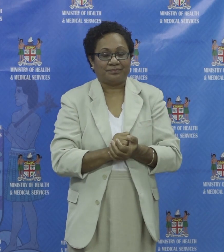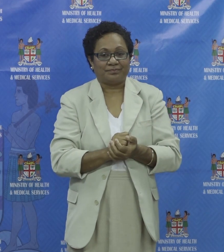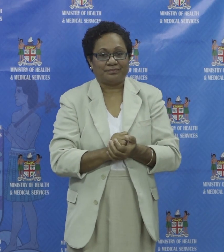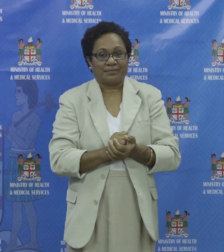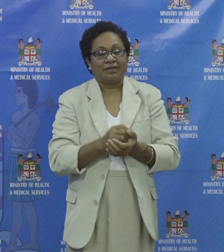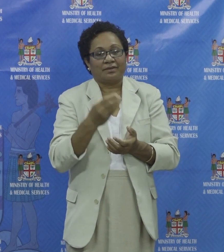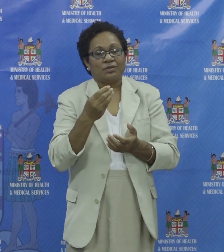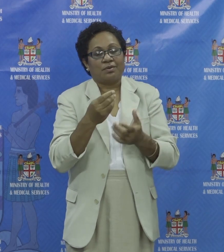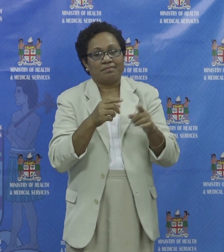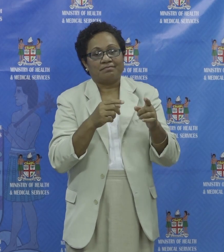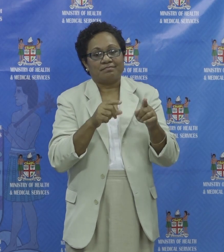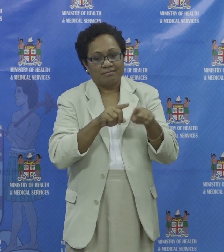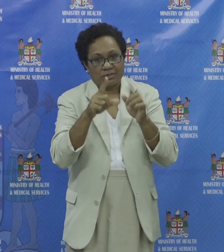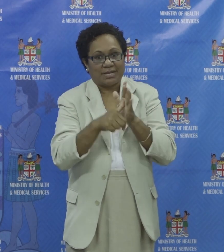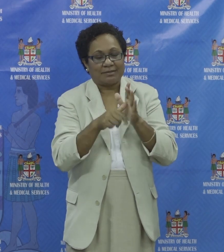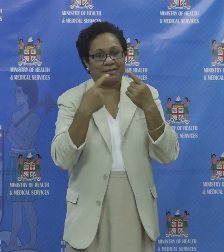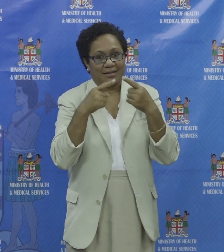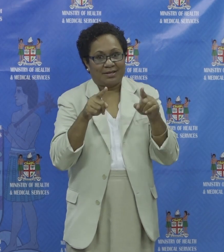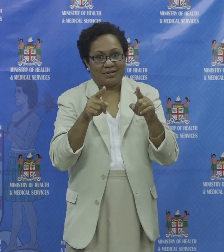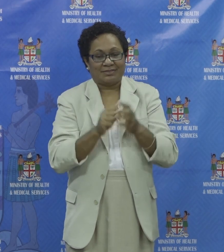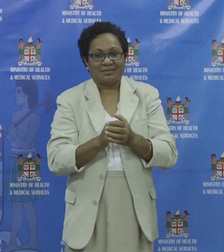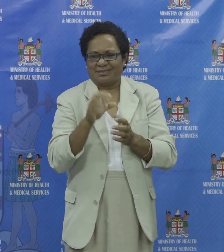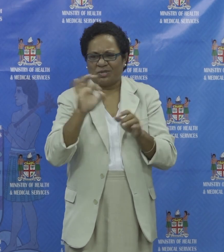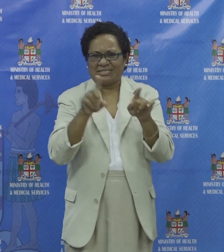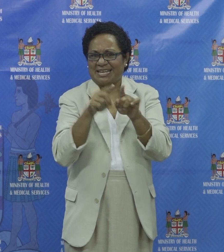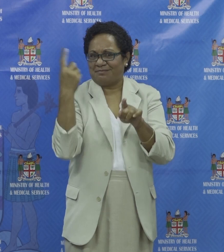conference. Today we do have some